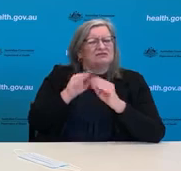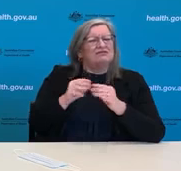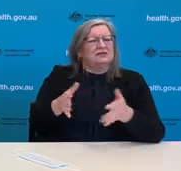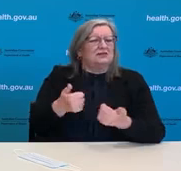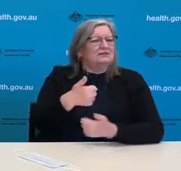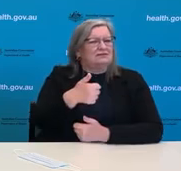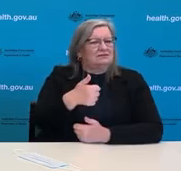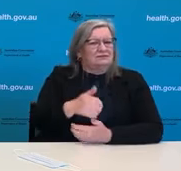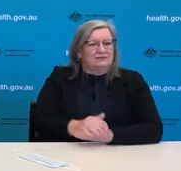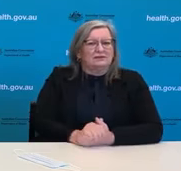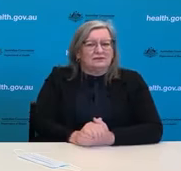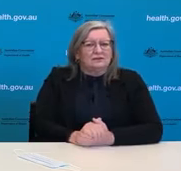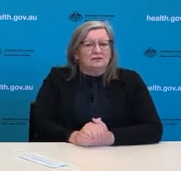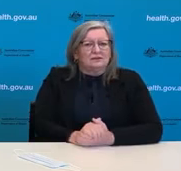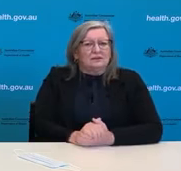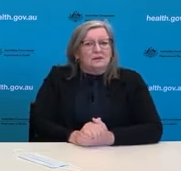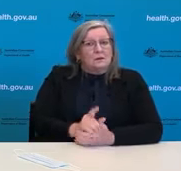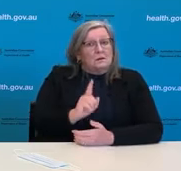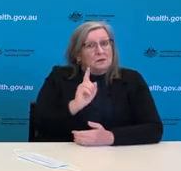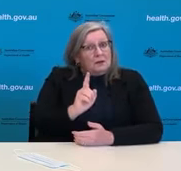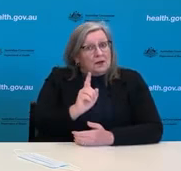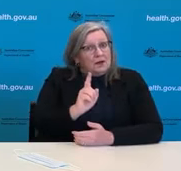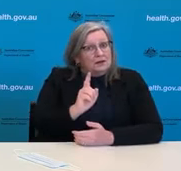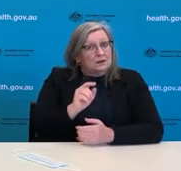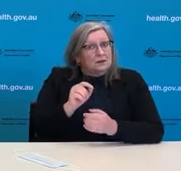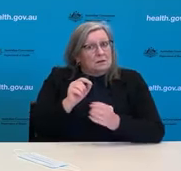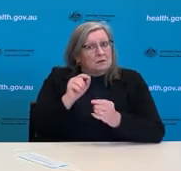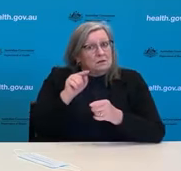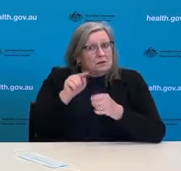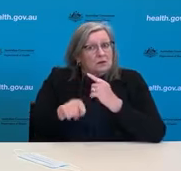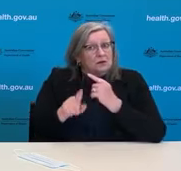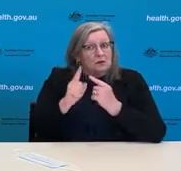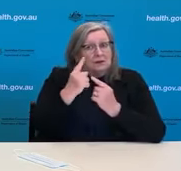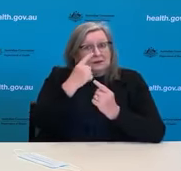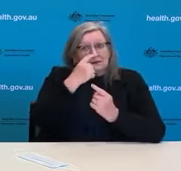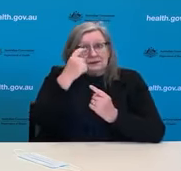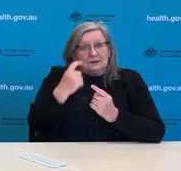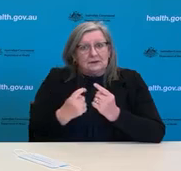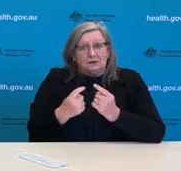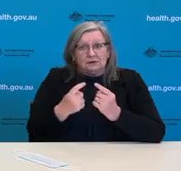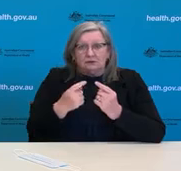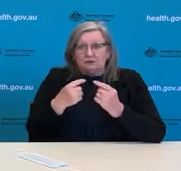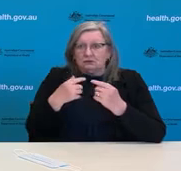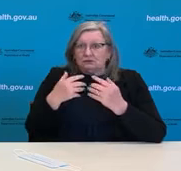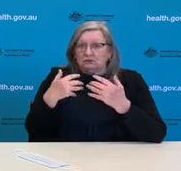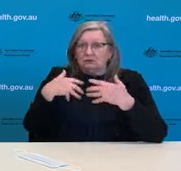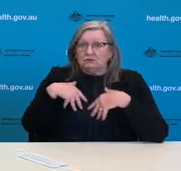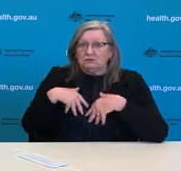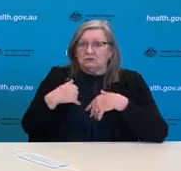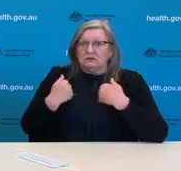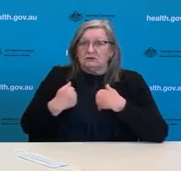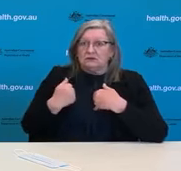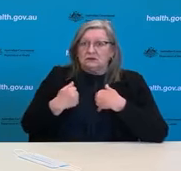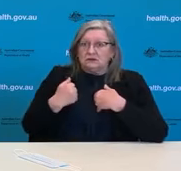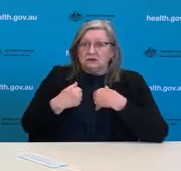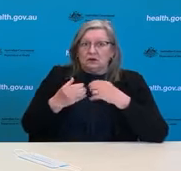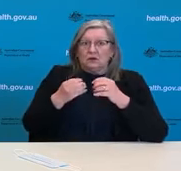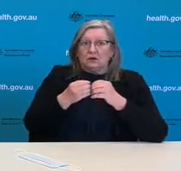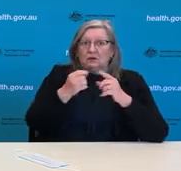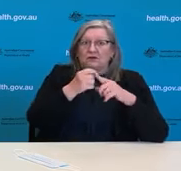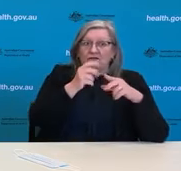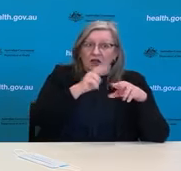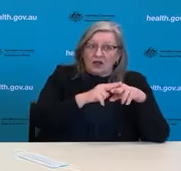that we're concerned about with both the Pfizer and the AstraZeneca vaccine is the risk of having an